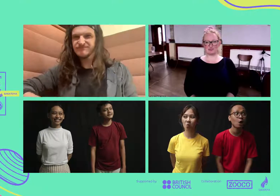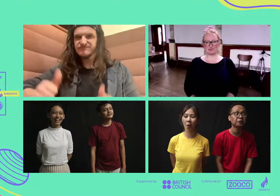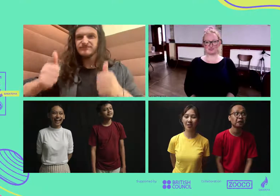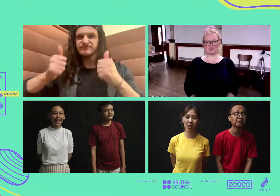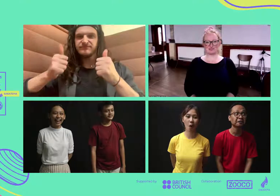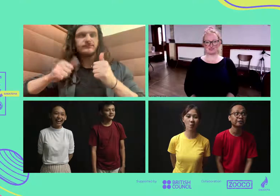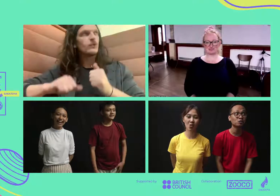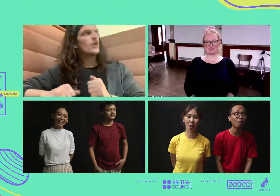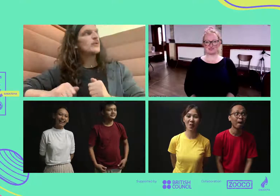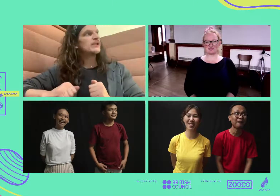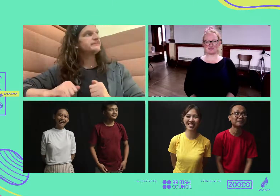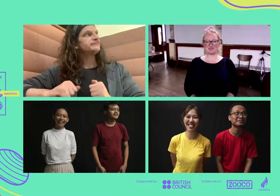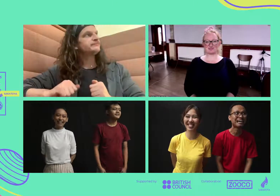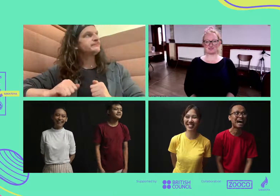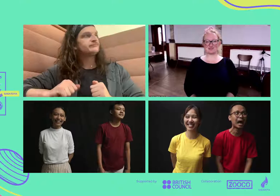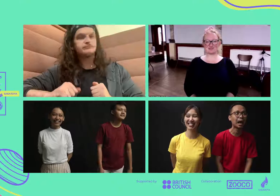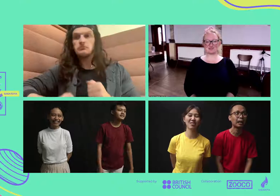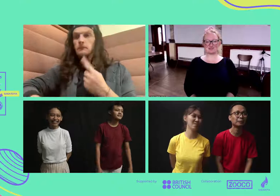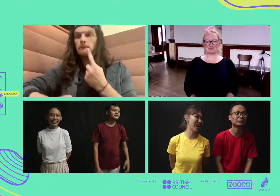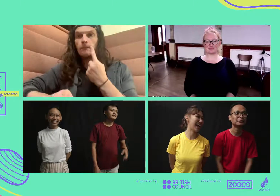now.